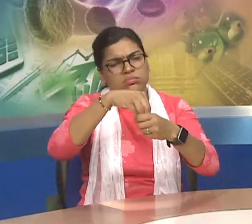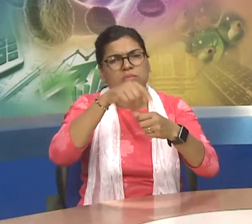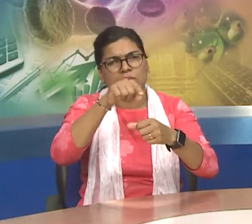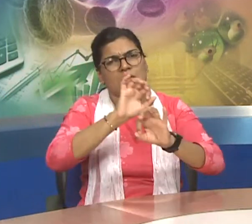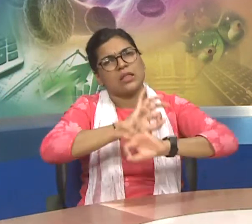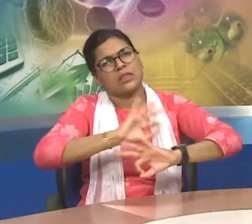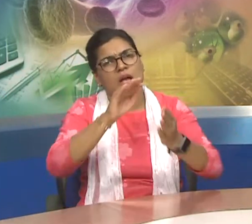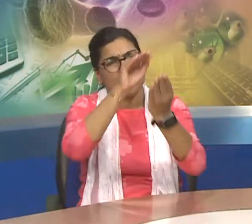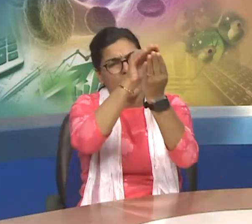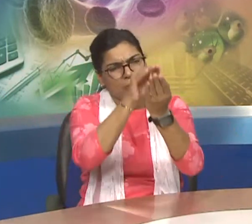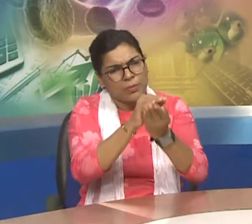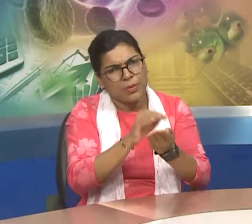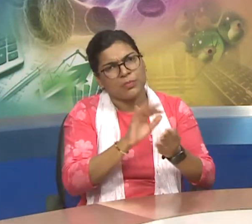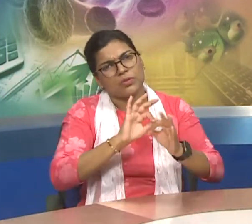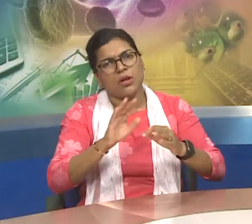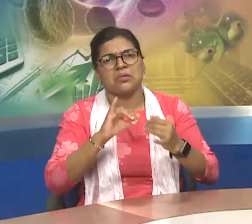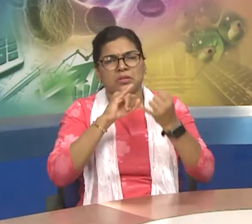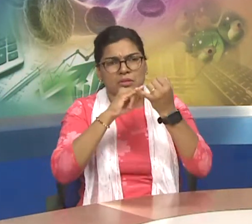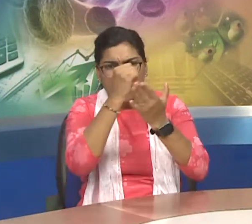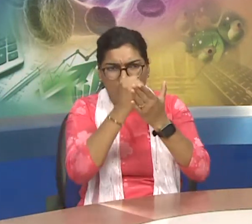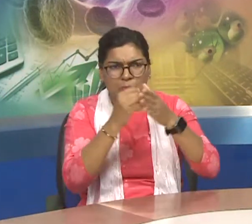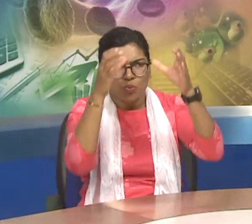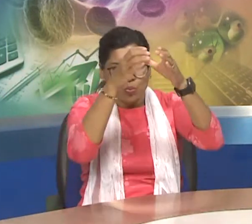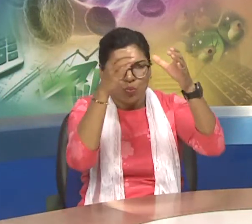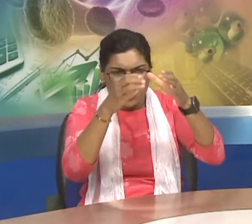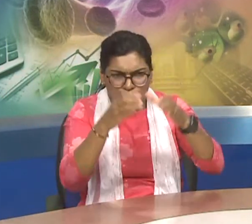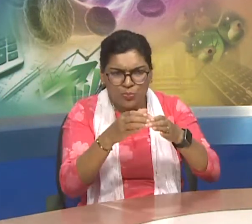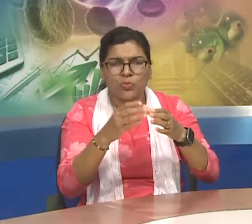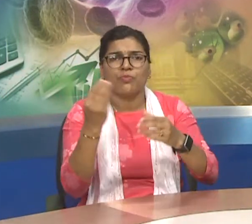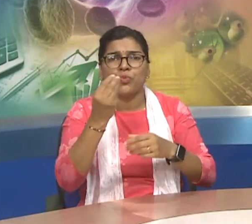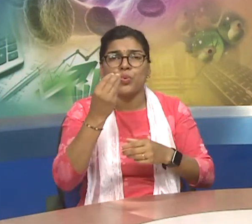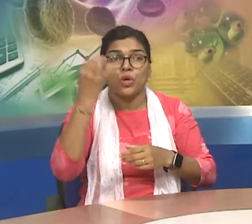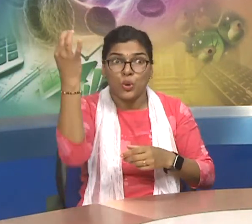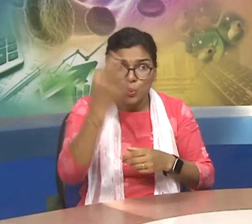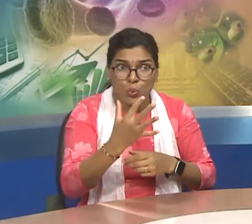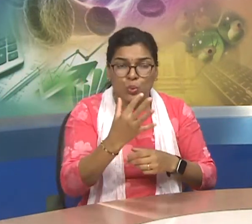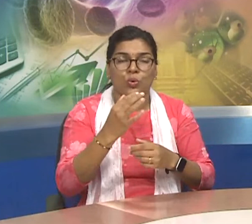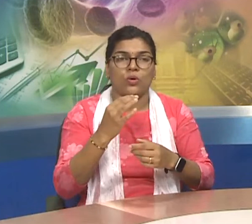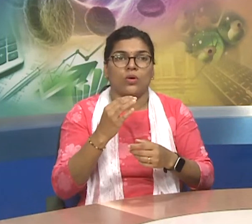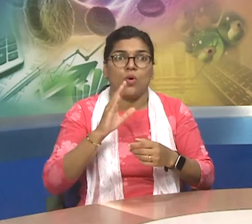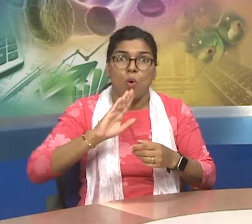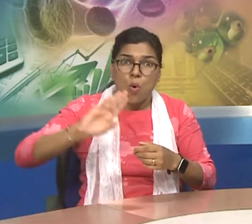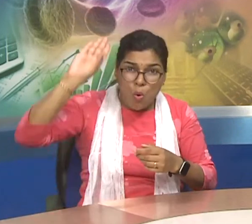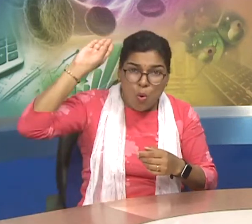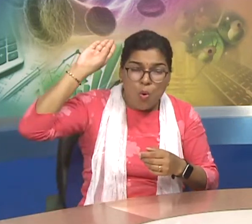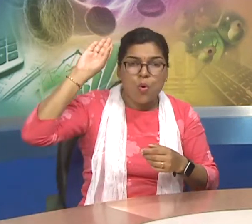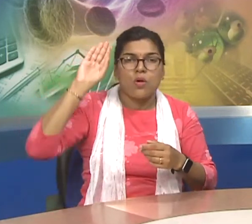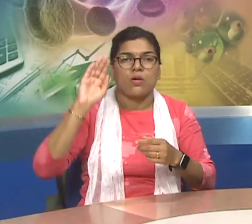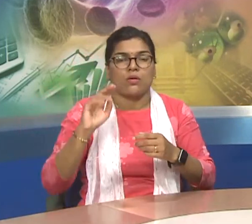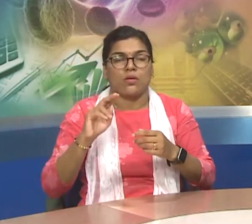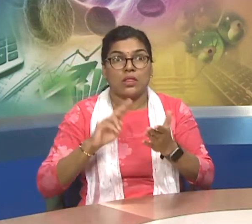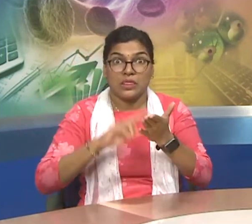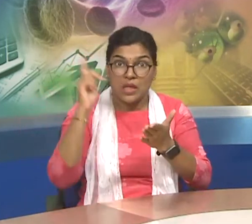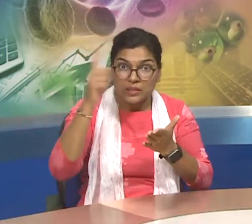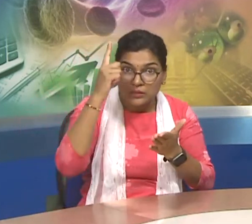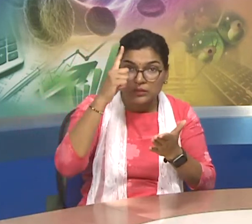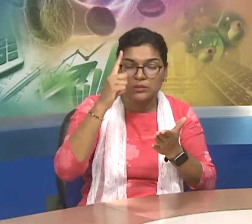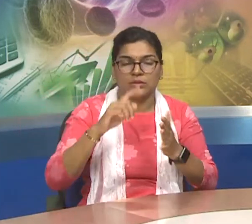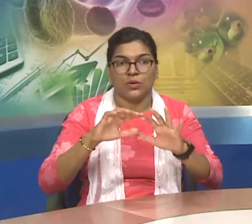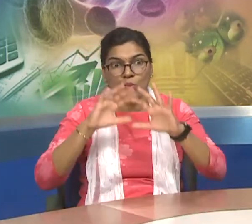We will discuss it in points. Point number 1. Today libraries are using computerized system to maintain records